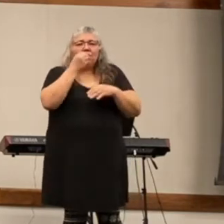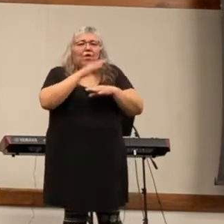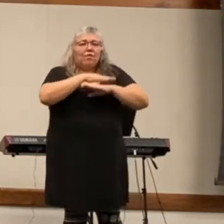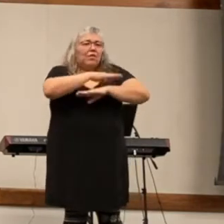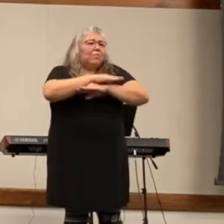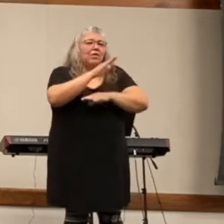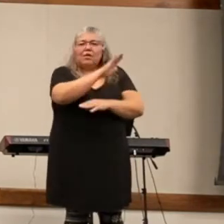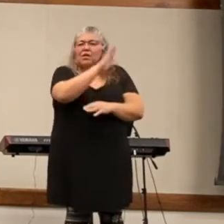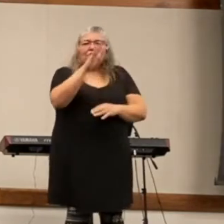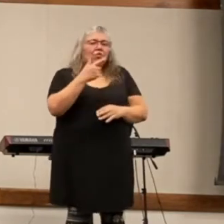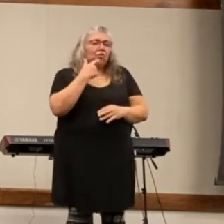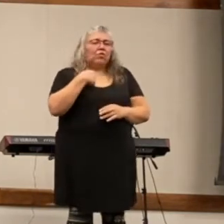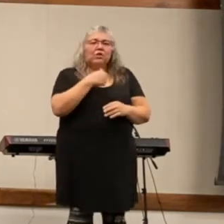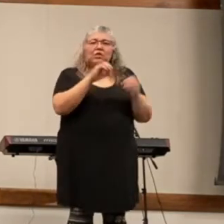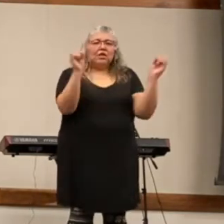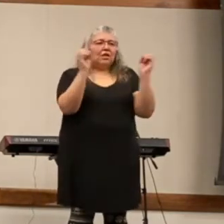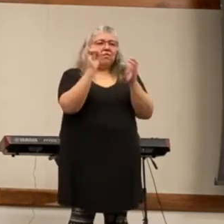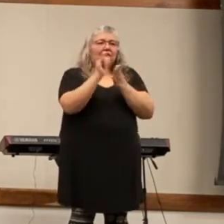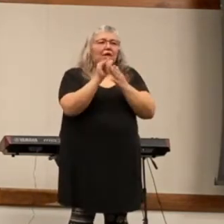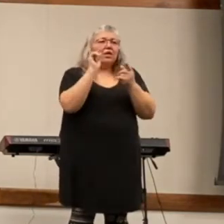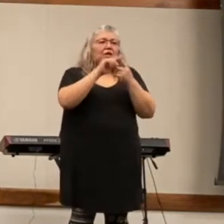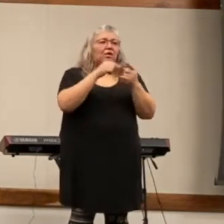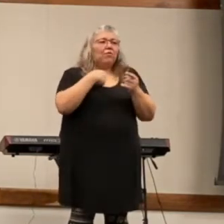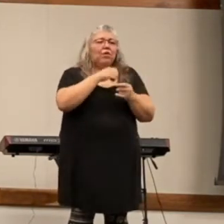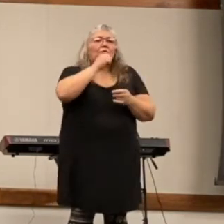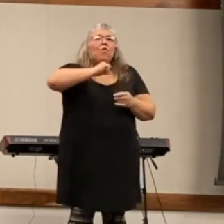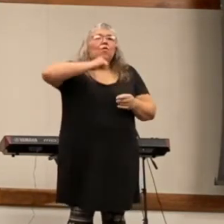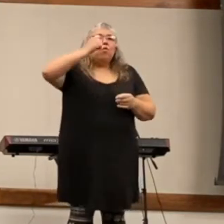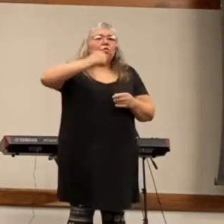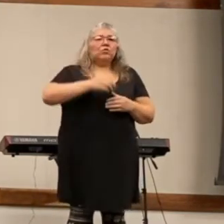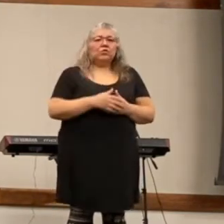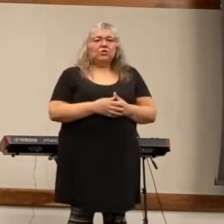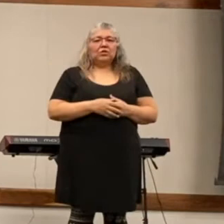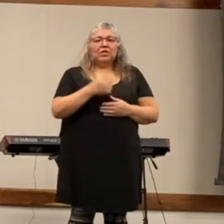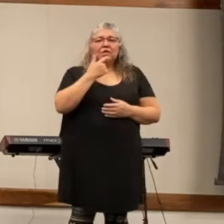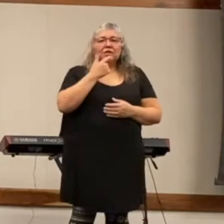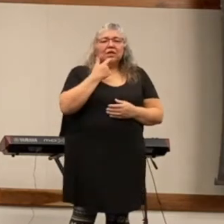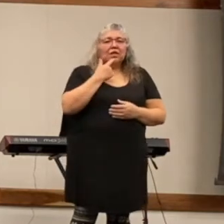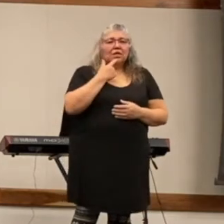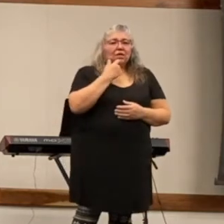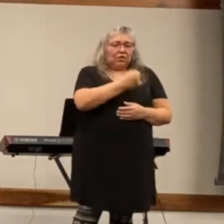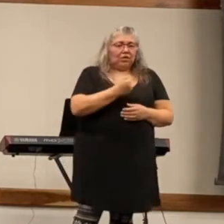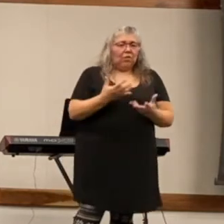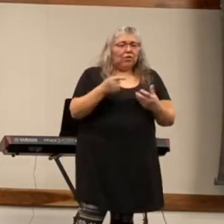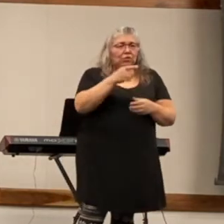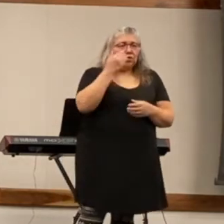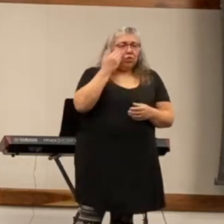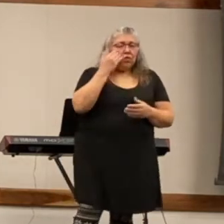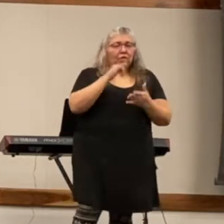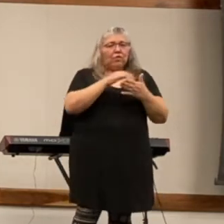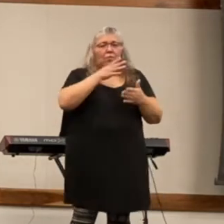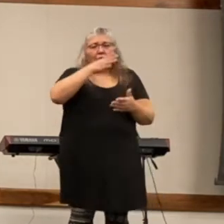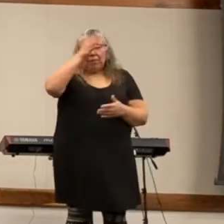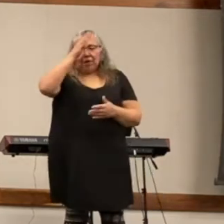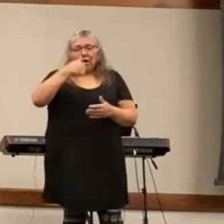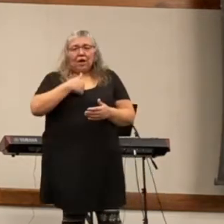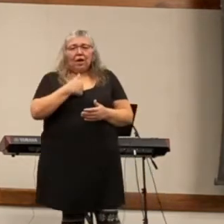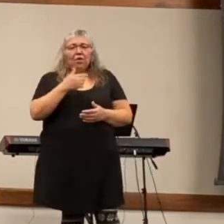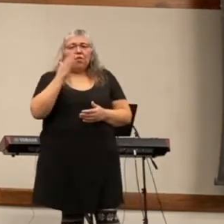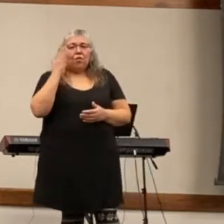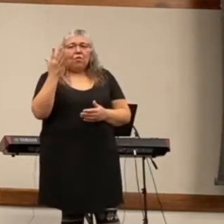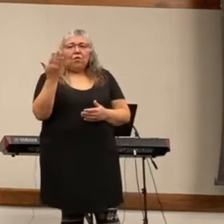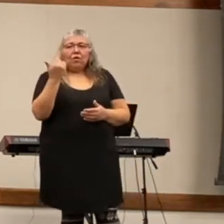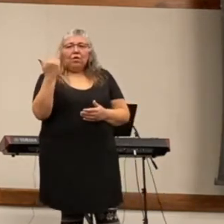They never told us any of that stuff until we were older. He said, Jason, I want you to know that your mom and I, we would